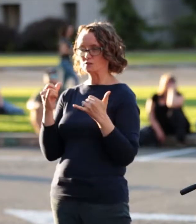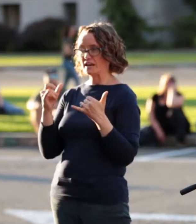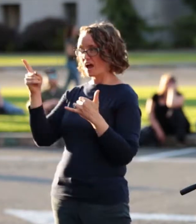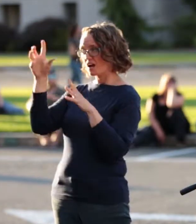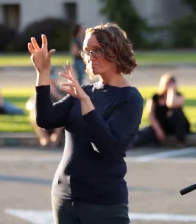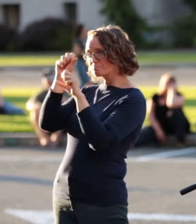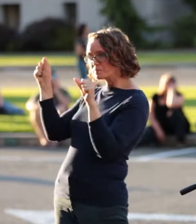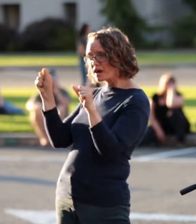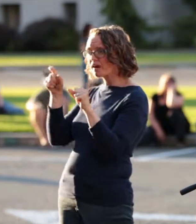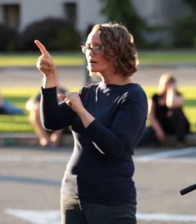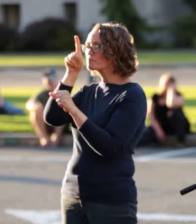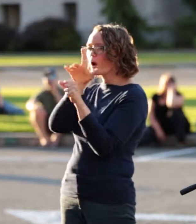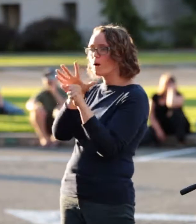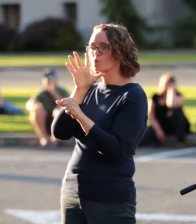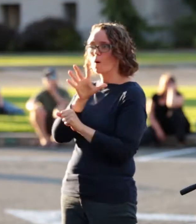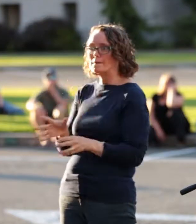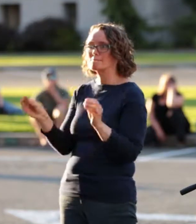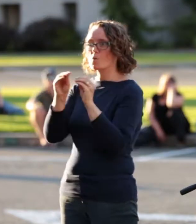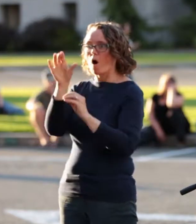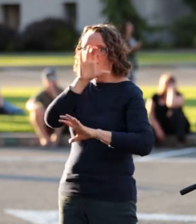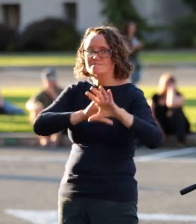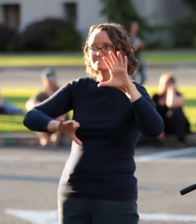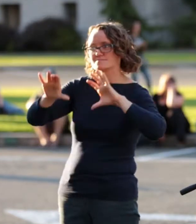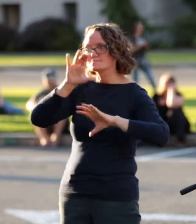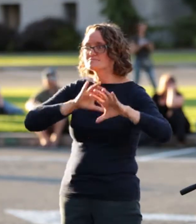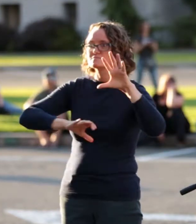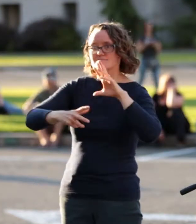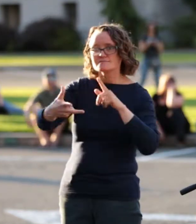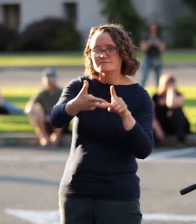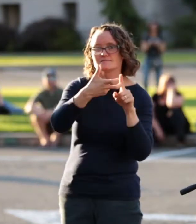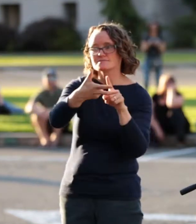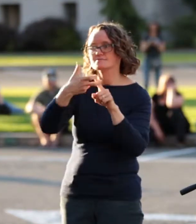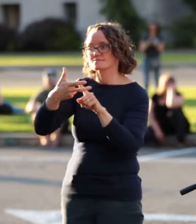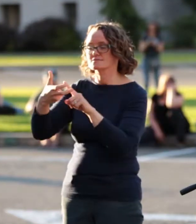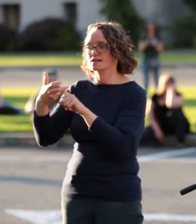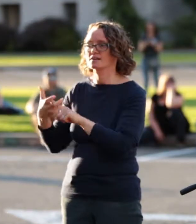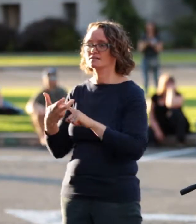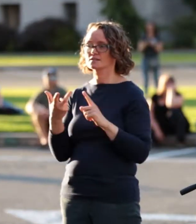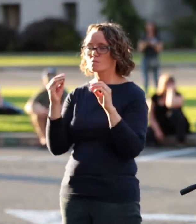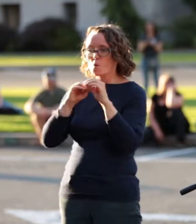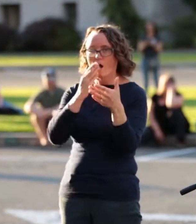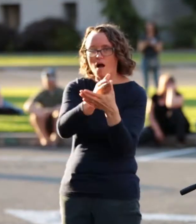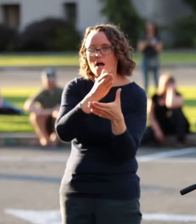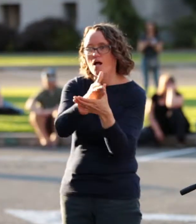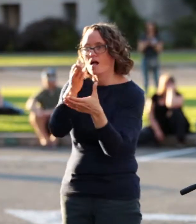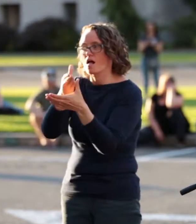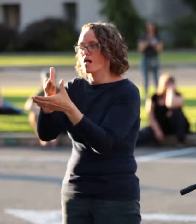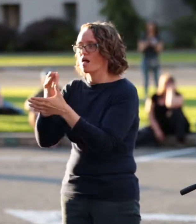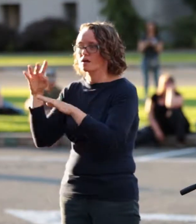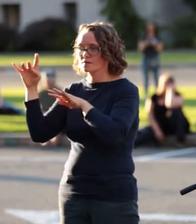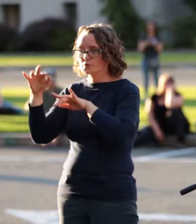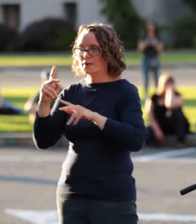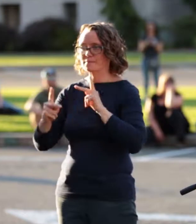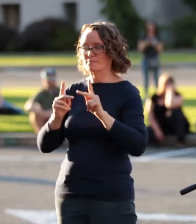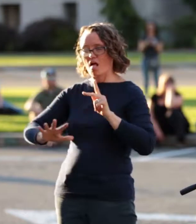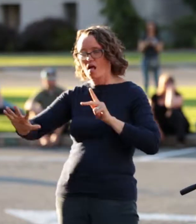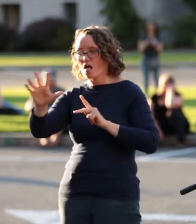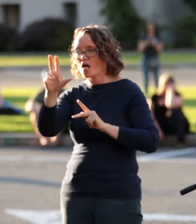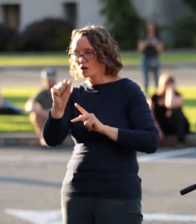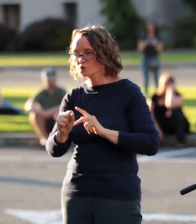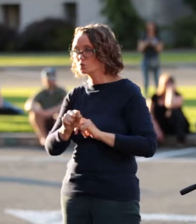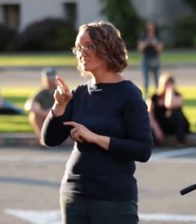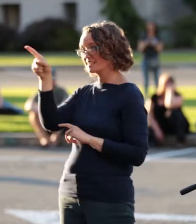more deportations, more harassment of immigrants across the United States, specifically stating that he is